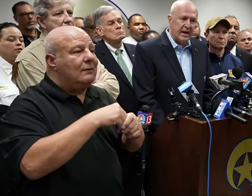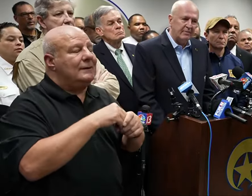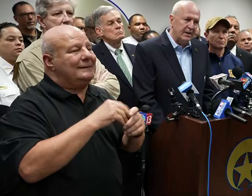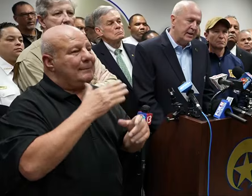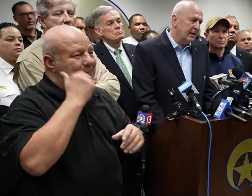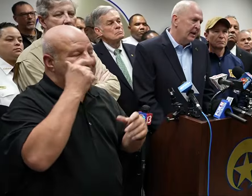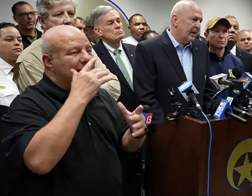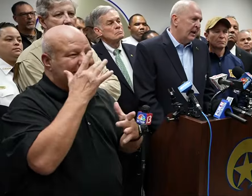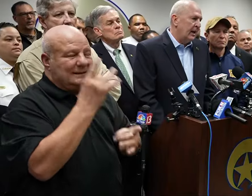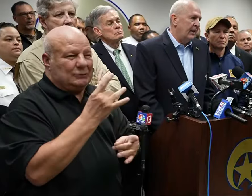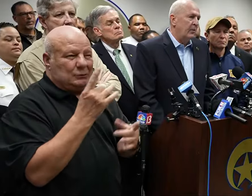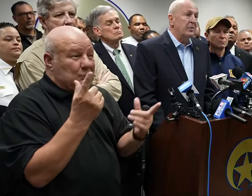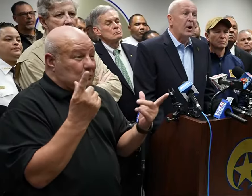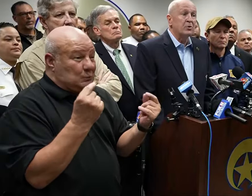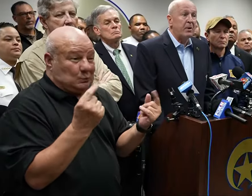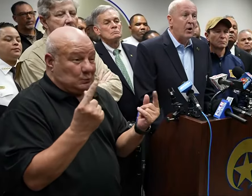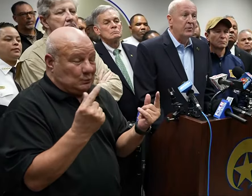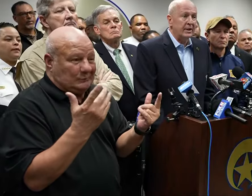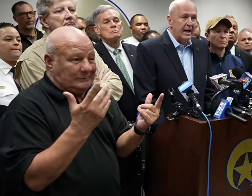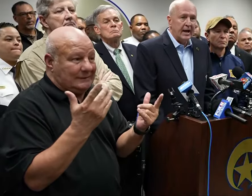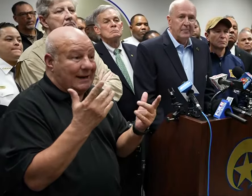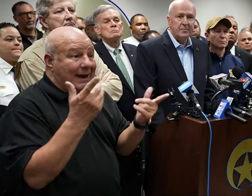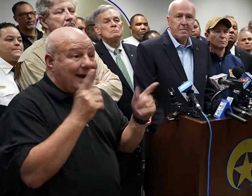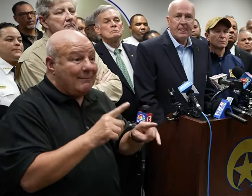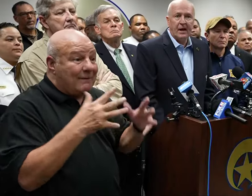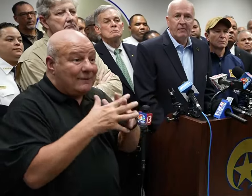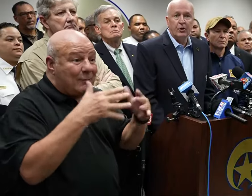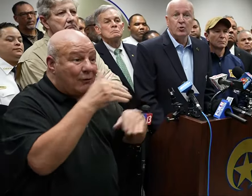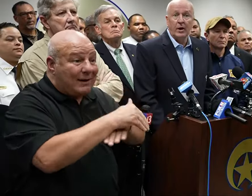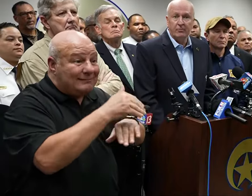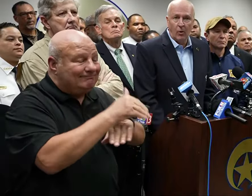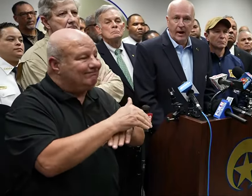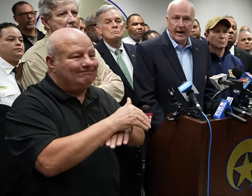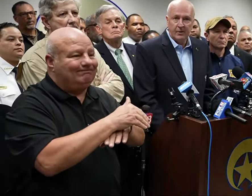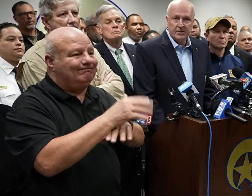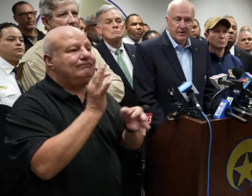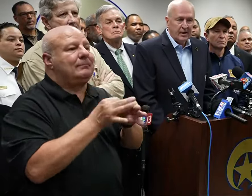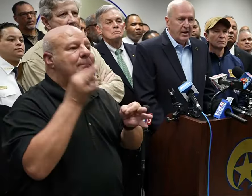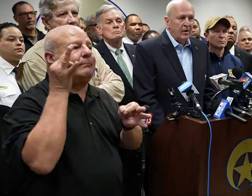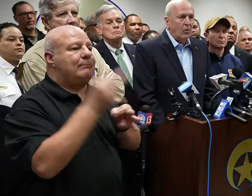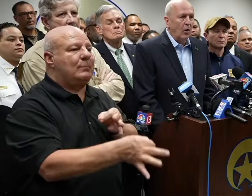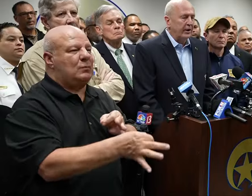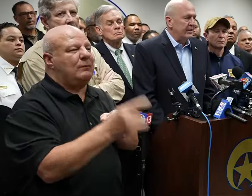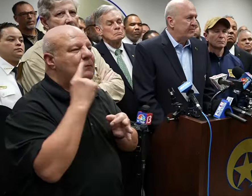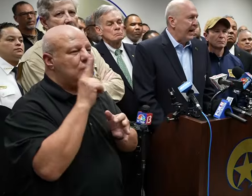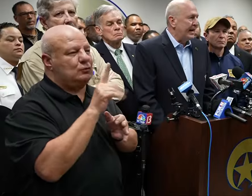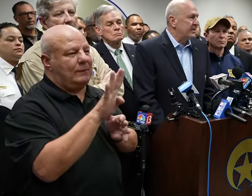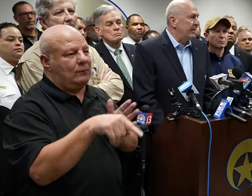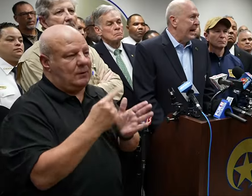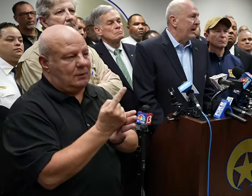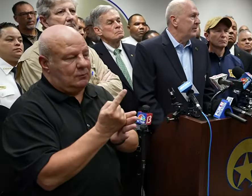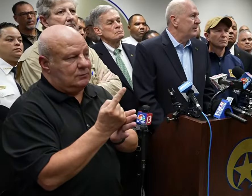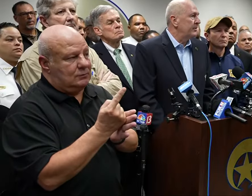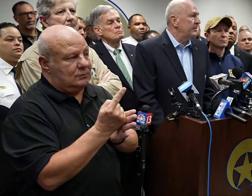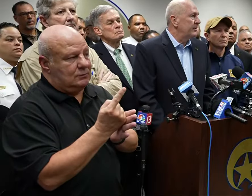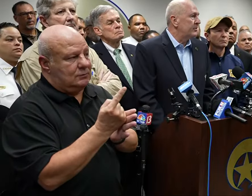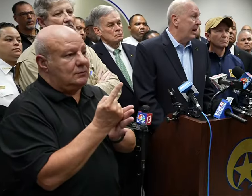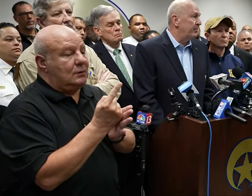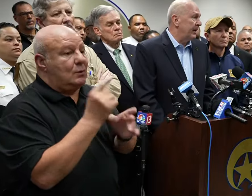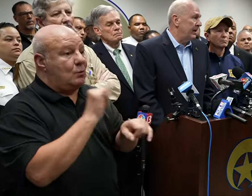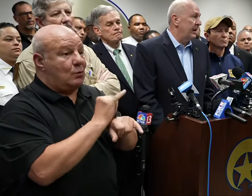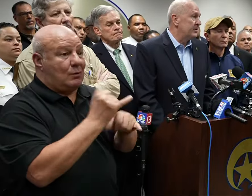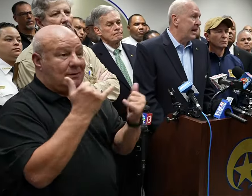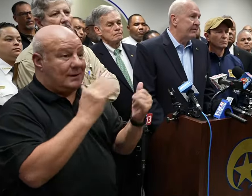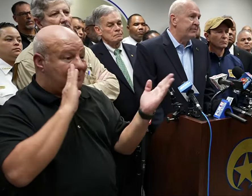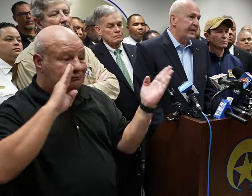public safety that we postpone the game for 24 hours. Work is fast about to set